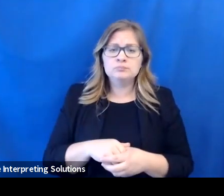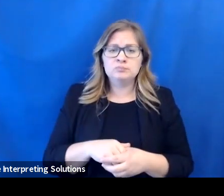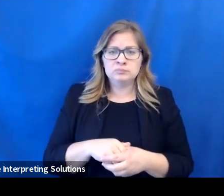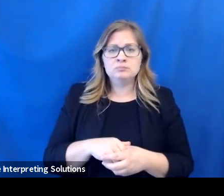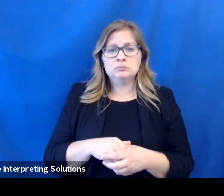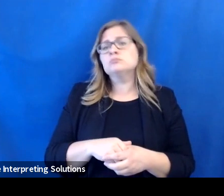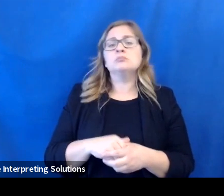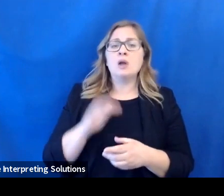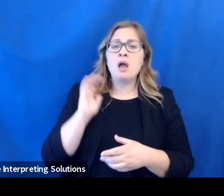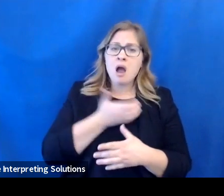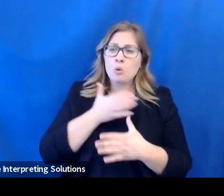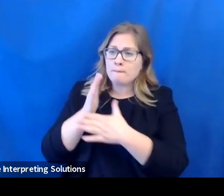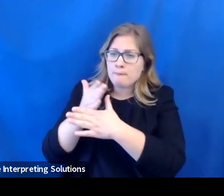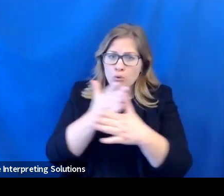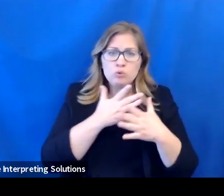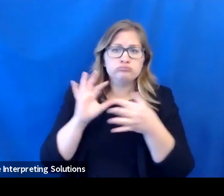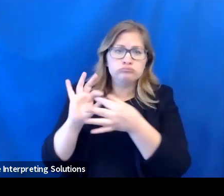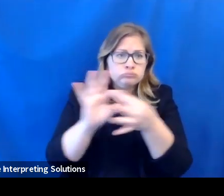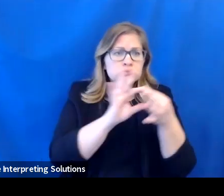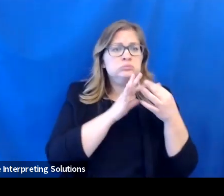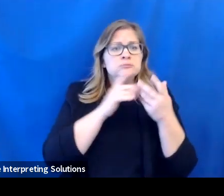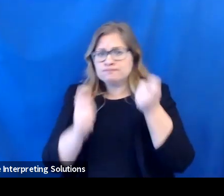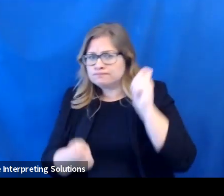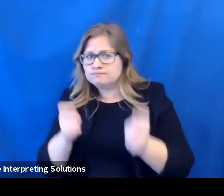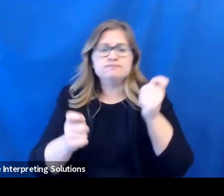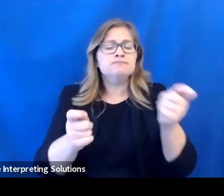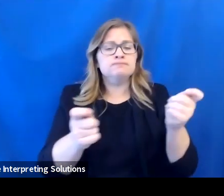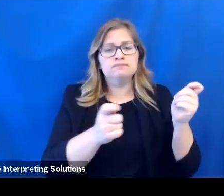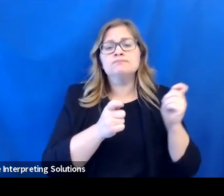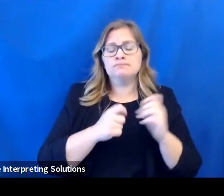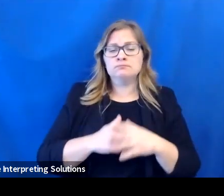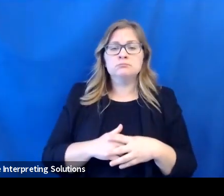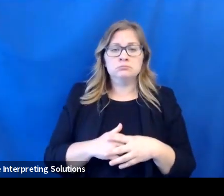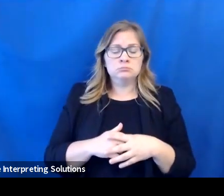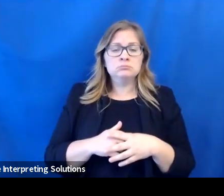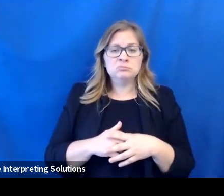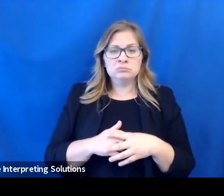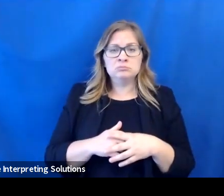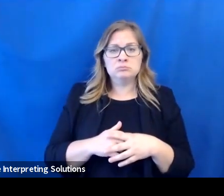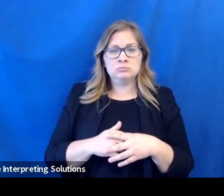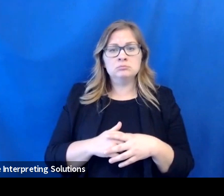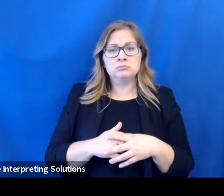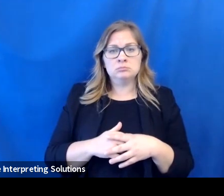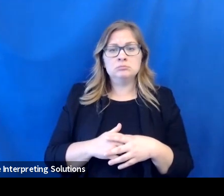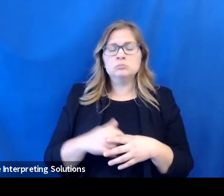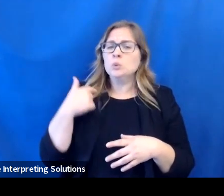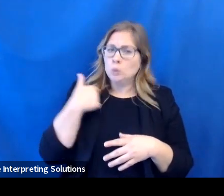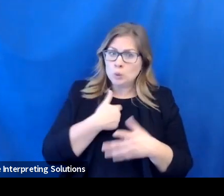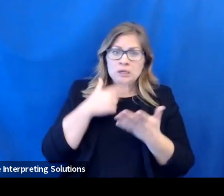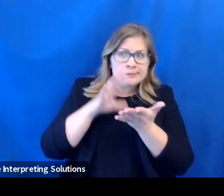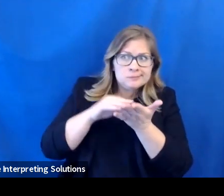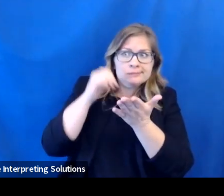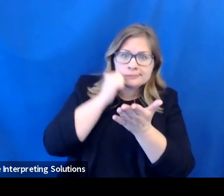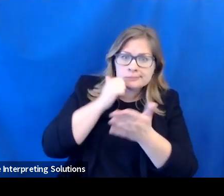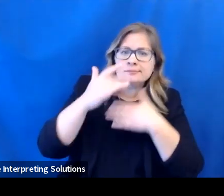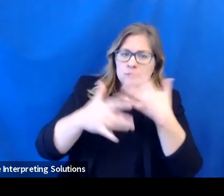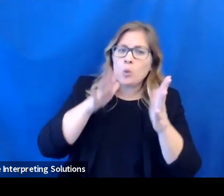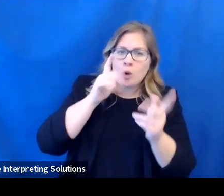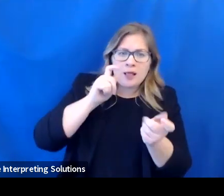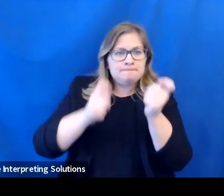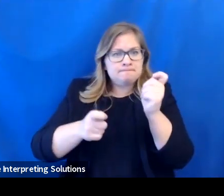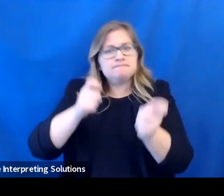adjust prior. That I think what we've learned is there's ways that we can continue to refine how we go about this, and that is exactly my